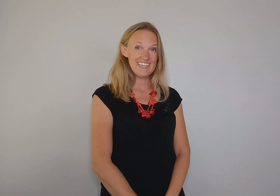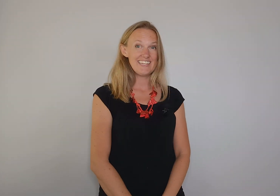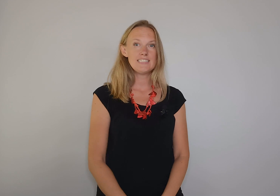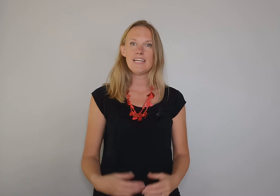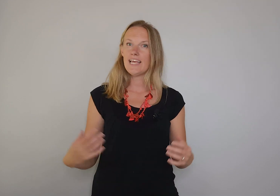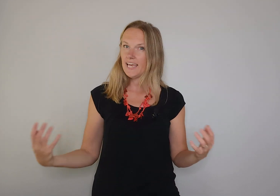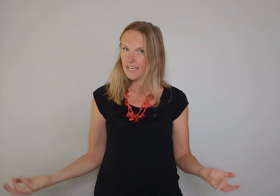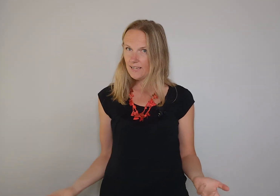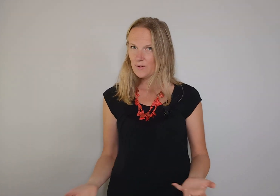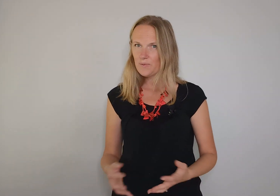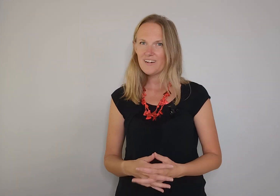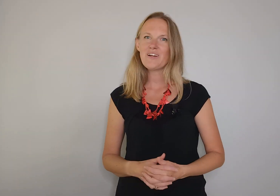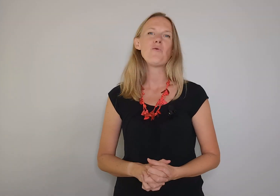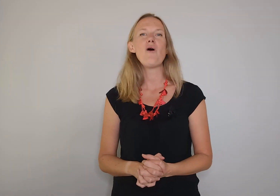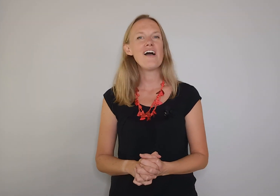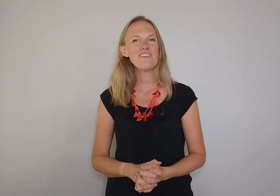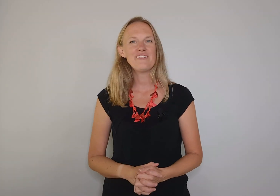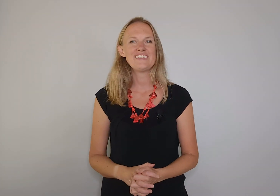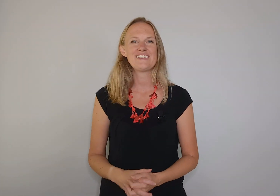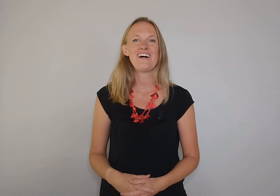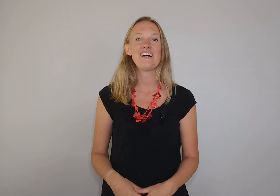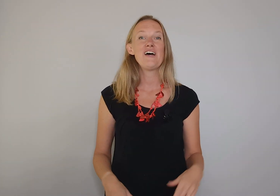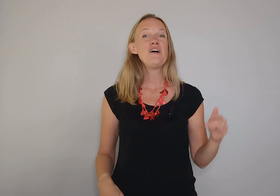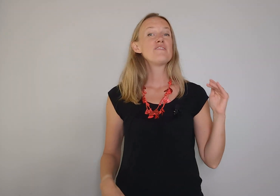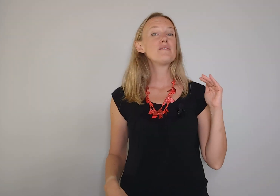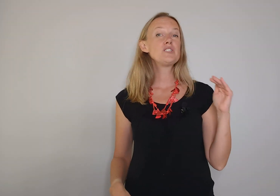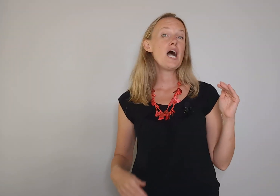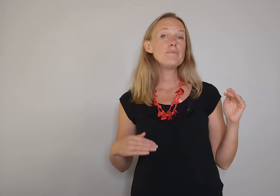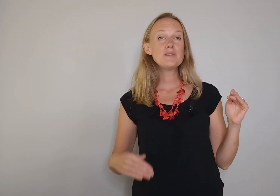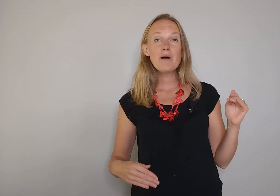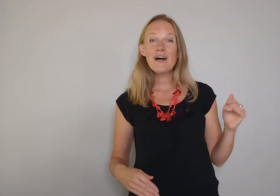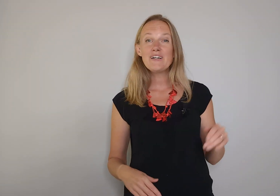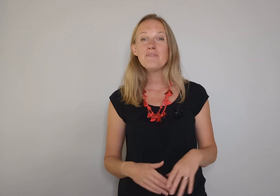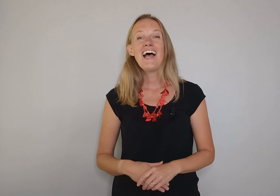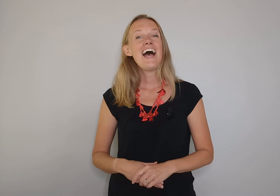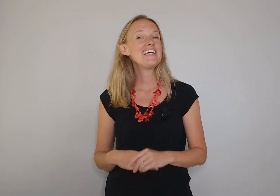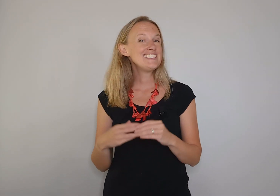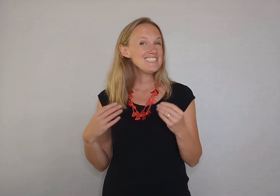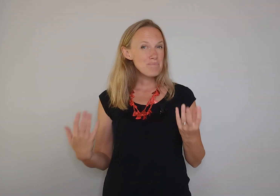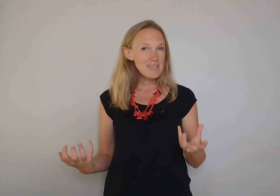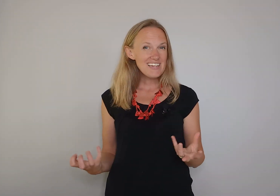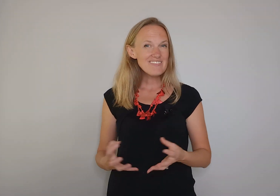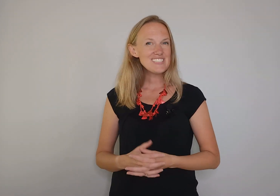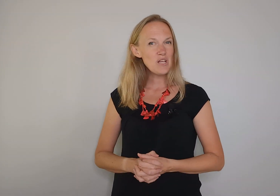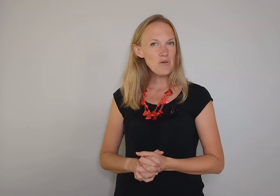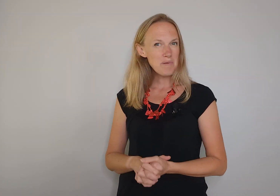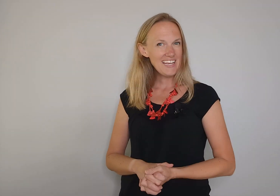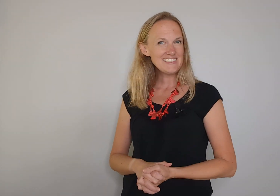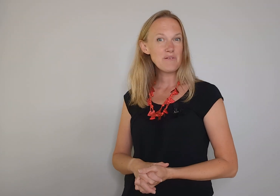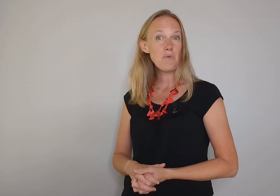needed. Today, we are going to walk through this song from top to bottom at just a bit of a slower pace than what